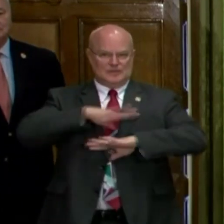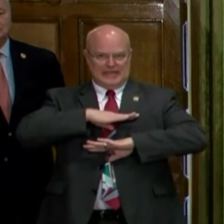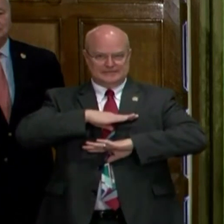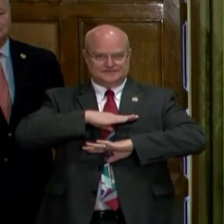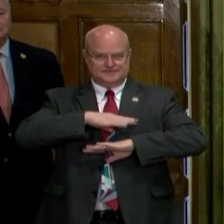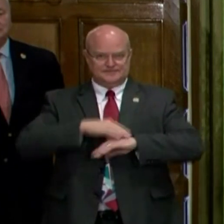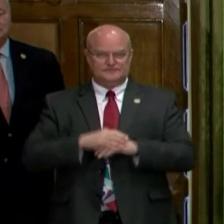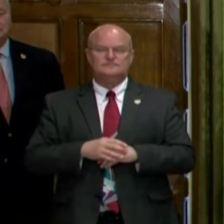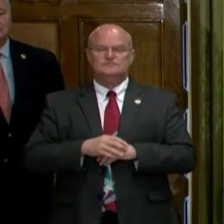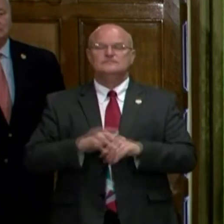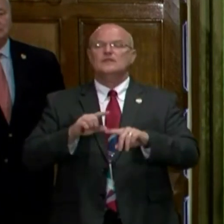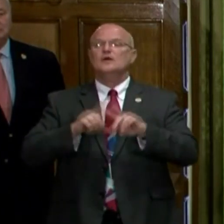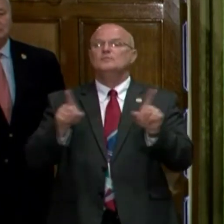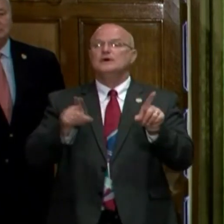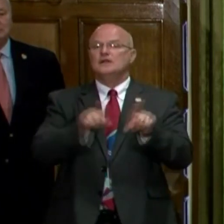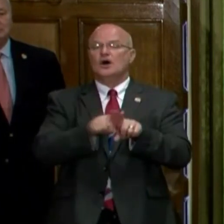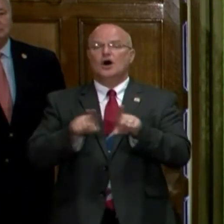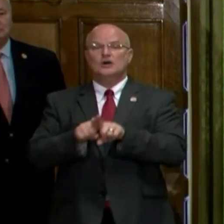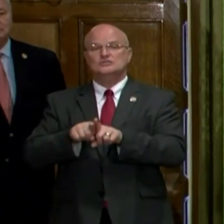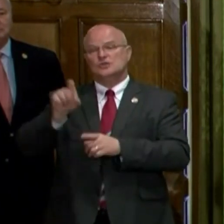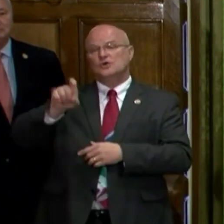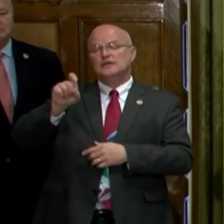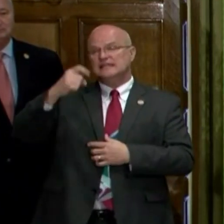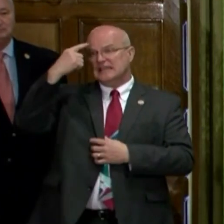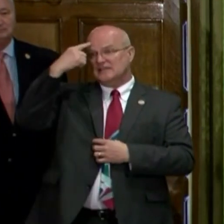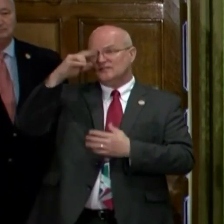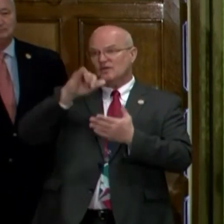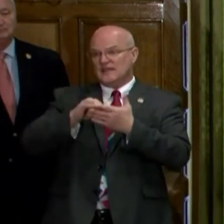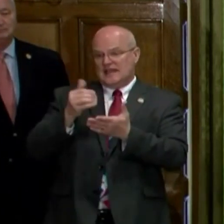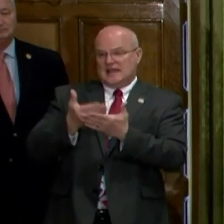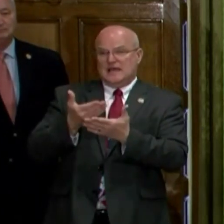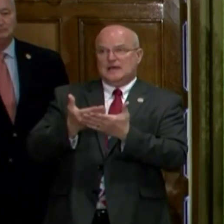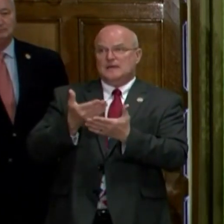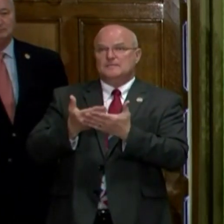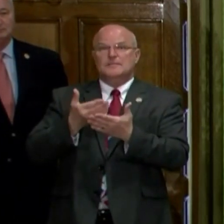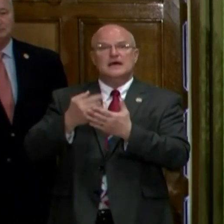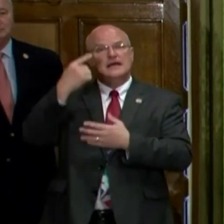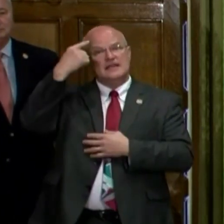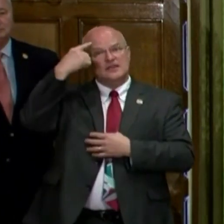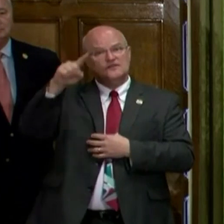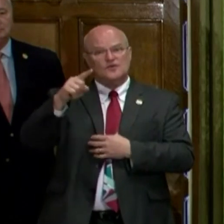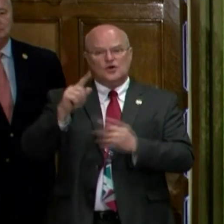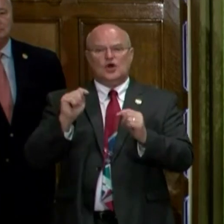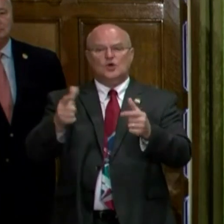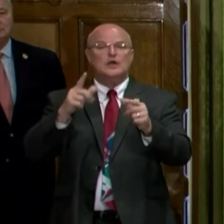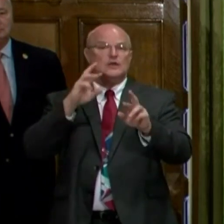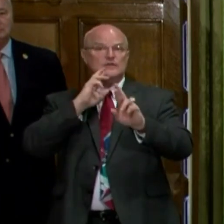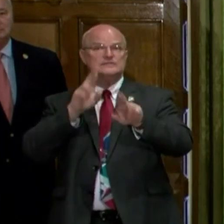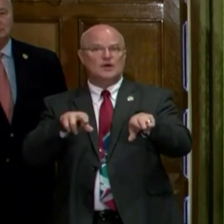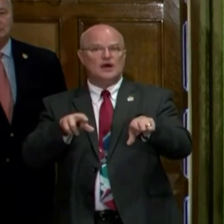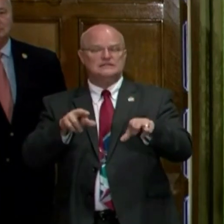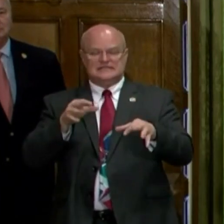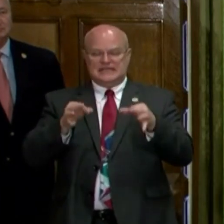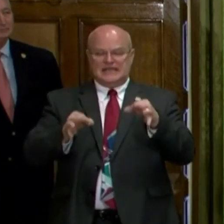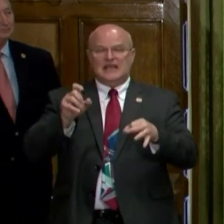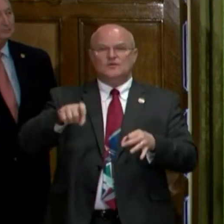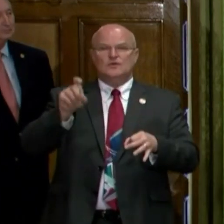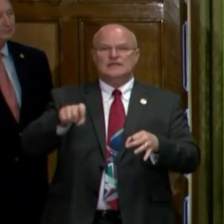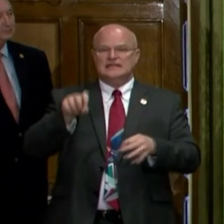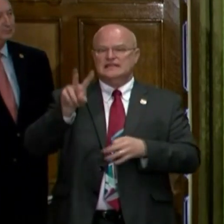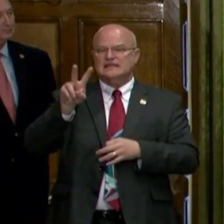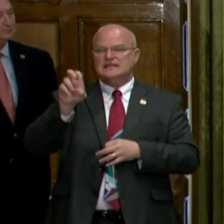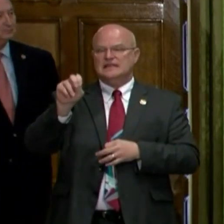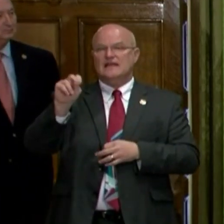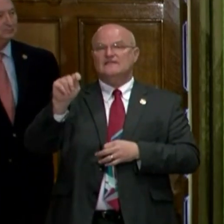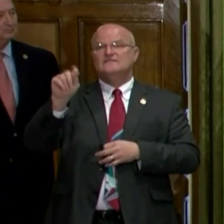met. But there's also a need for that surplus for a quick response in the event that we need ventilators,